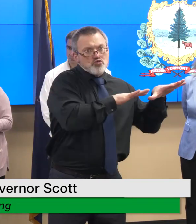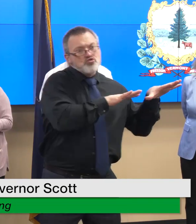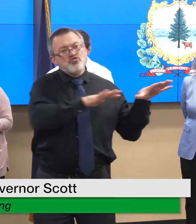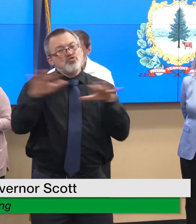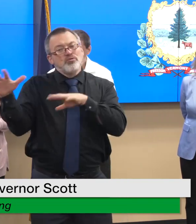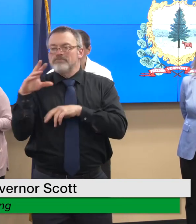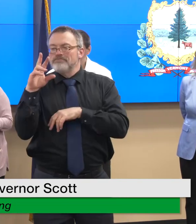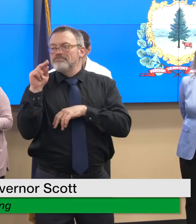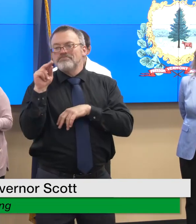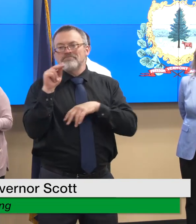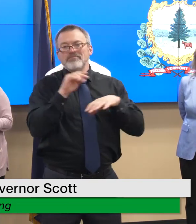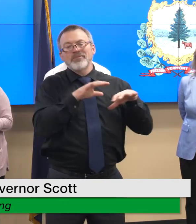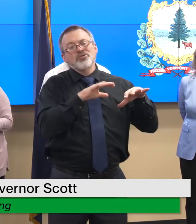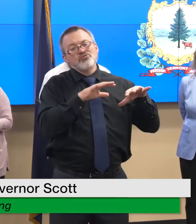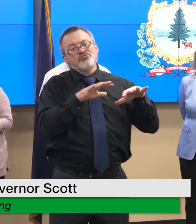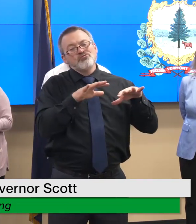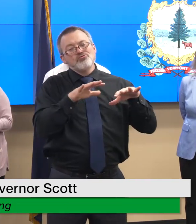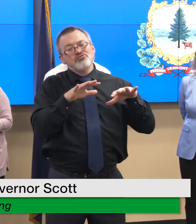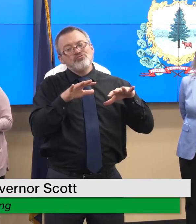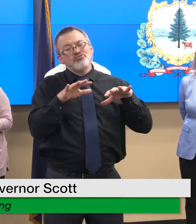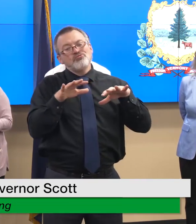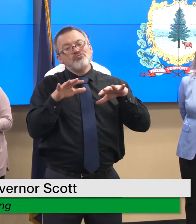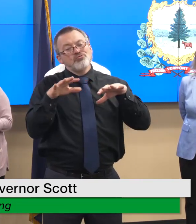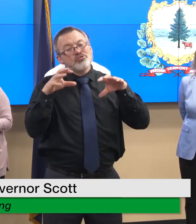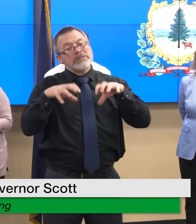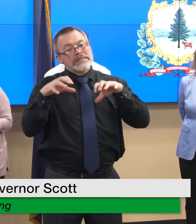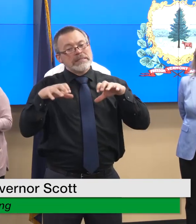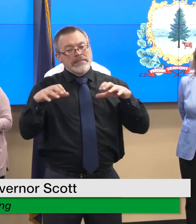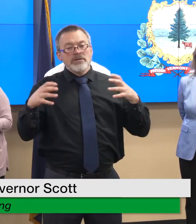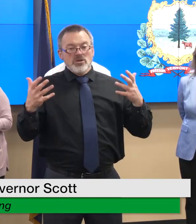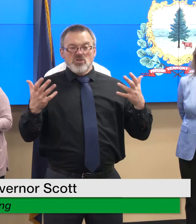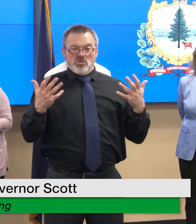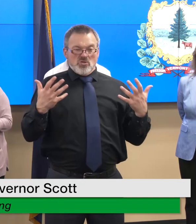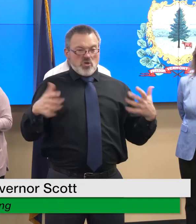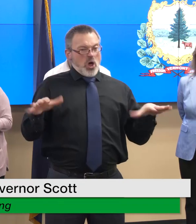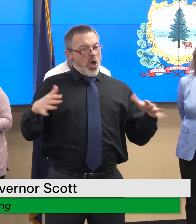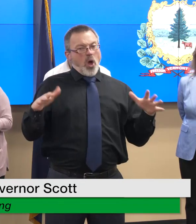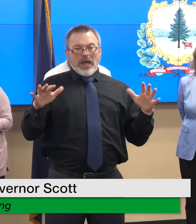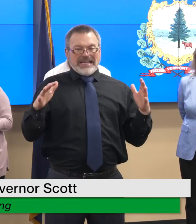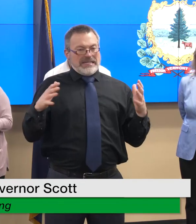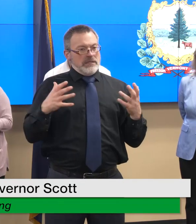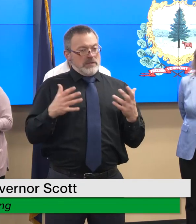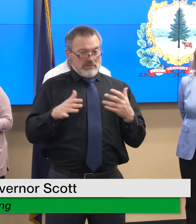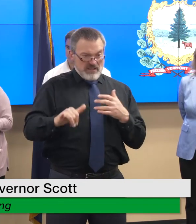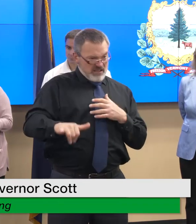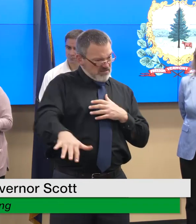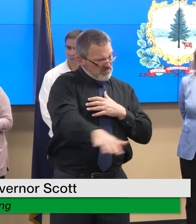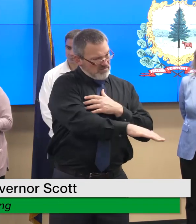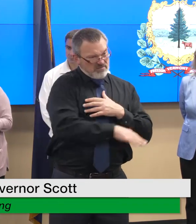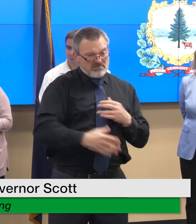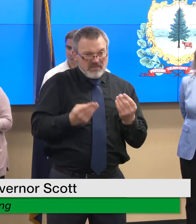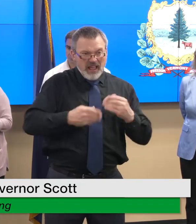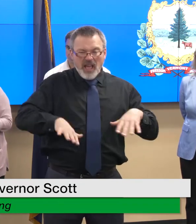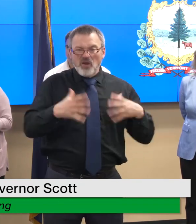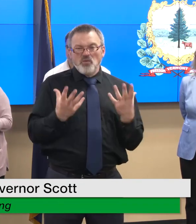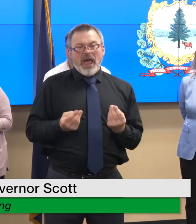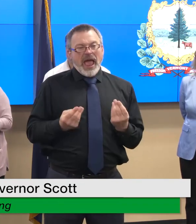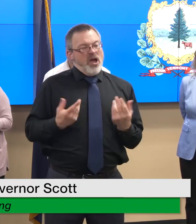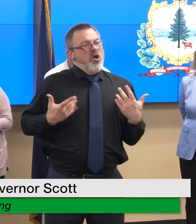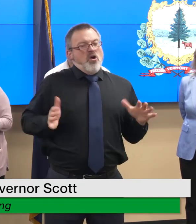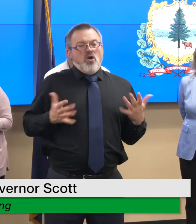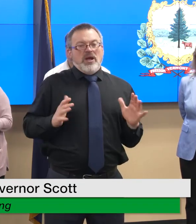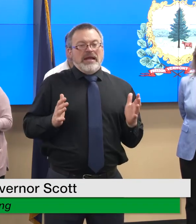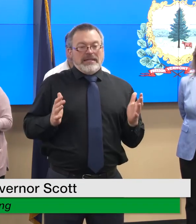of flash flooding, particularly in areas that are already oversaturated. We also anticipate